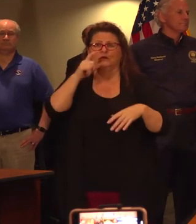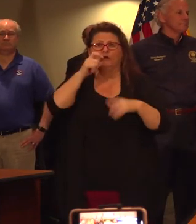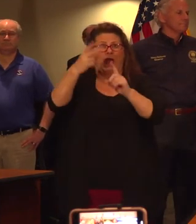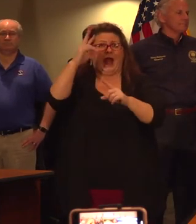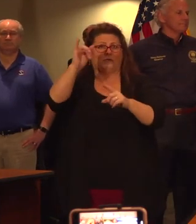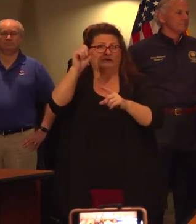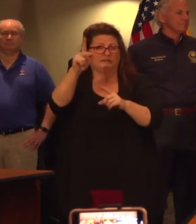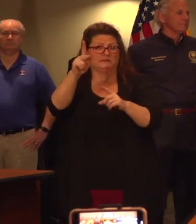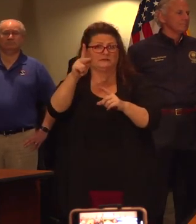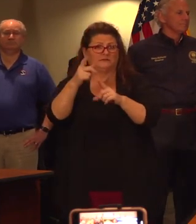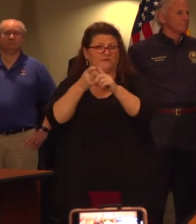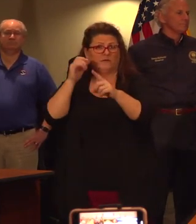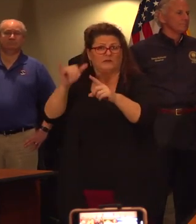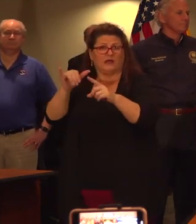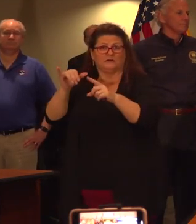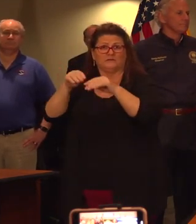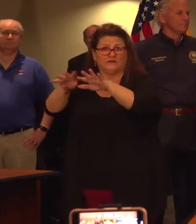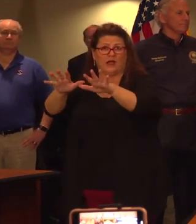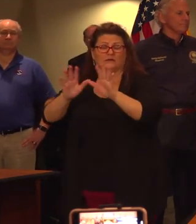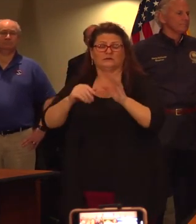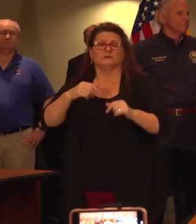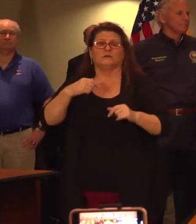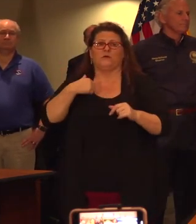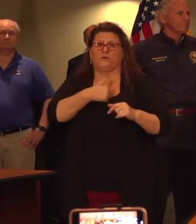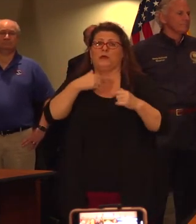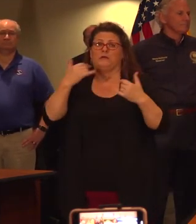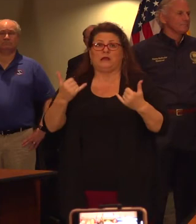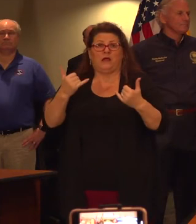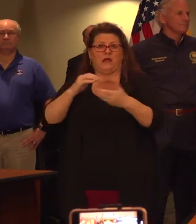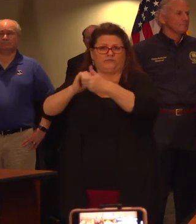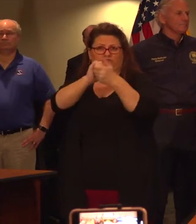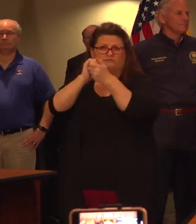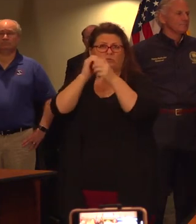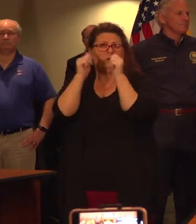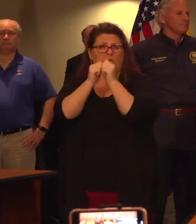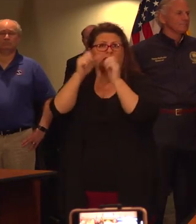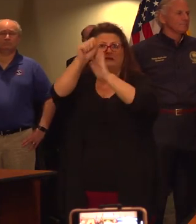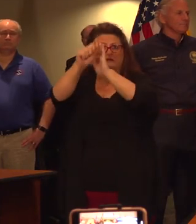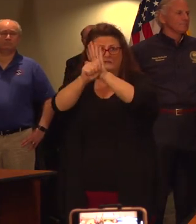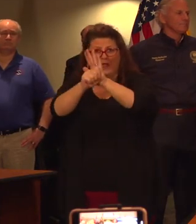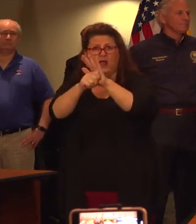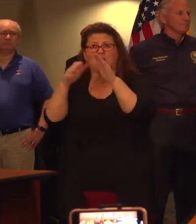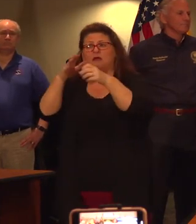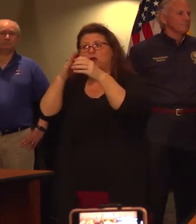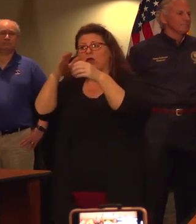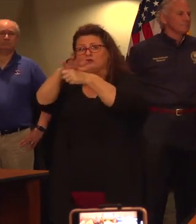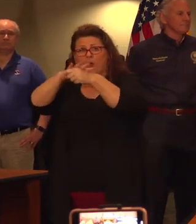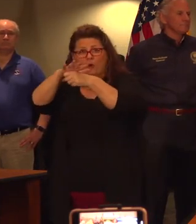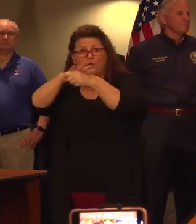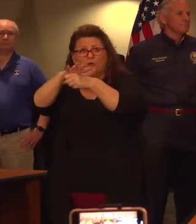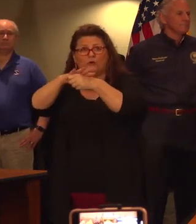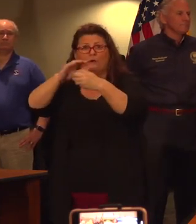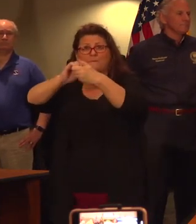severe illness from the disease, we are collaborating with our state and local partners, both public and private. And this